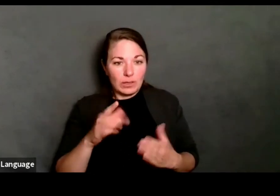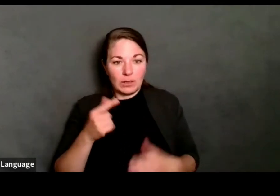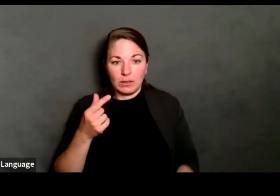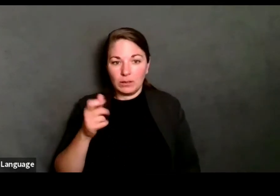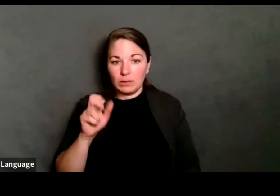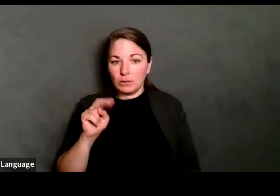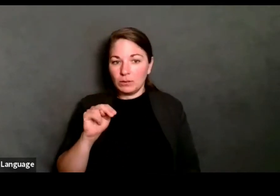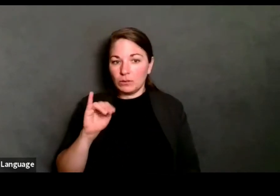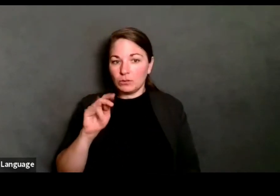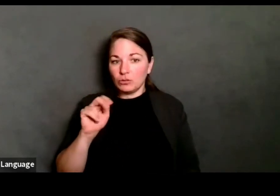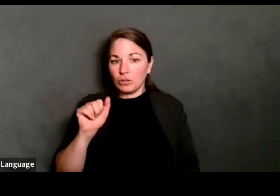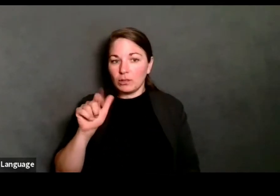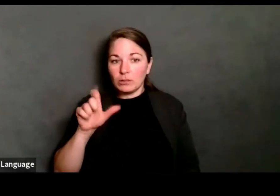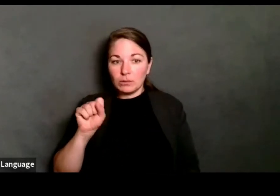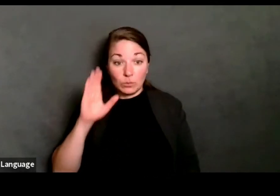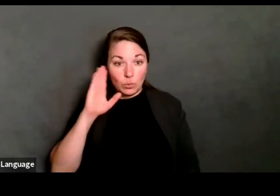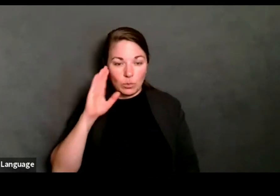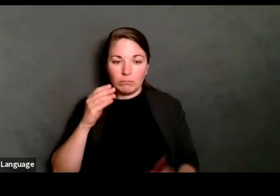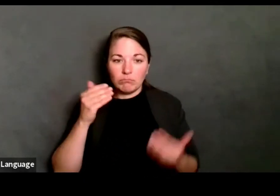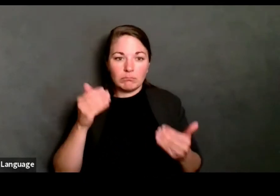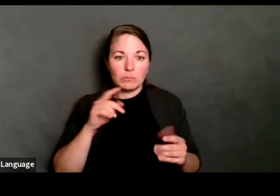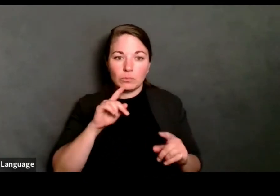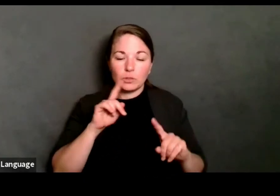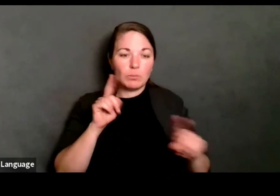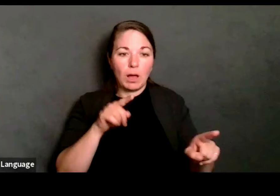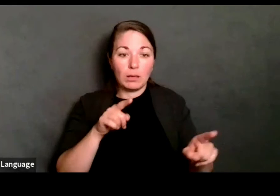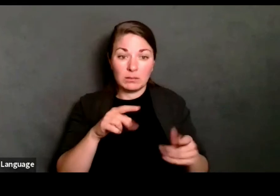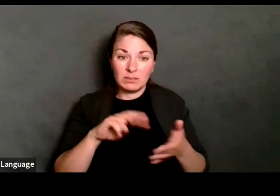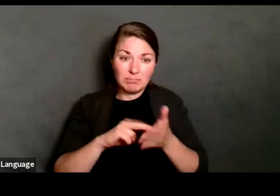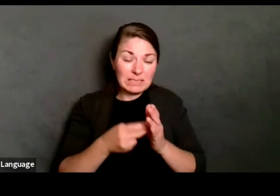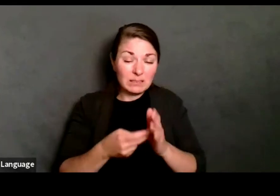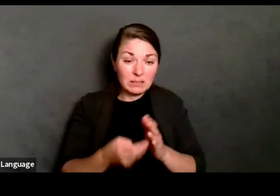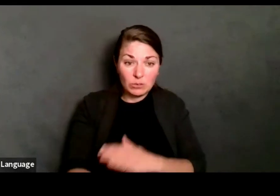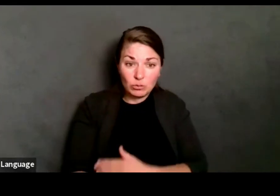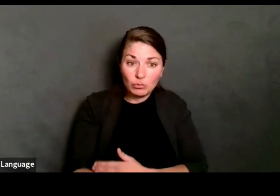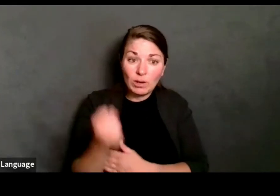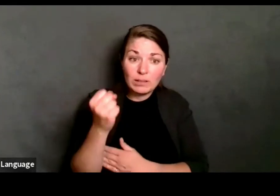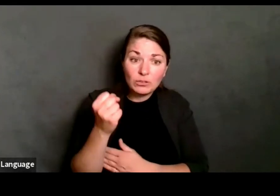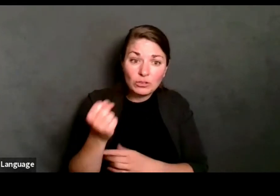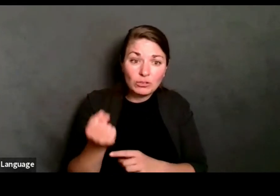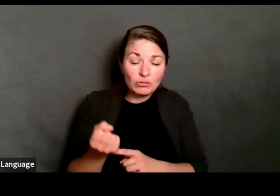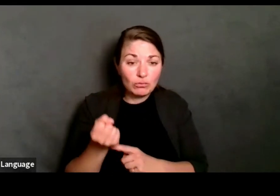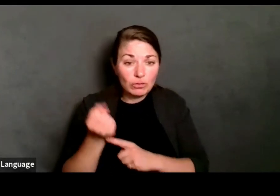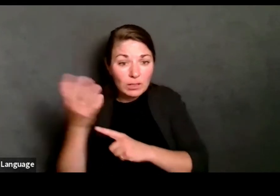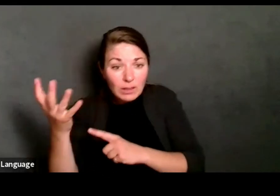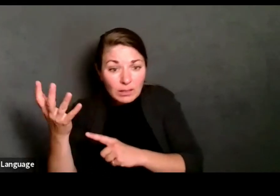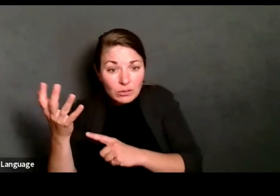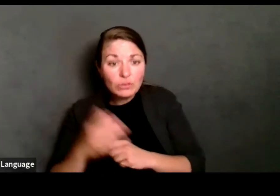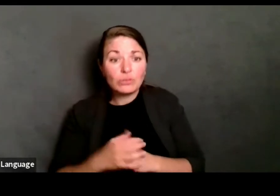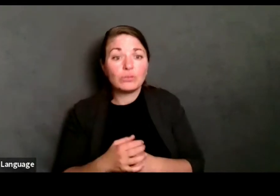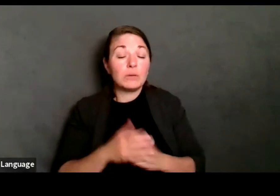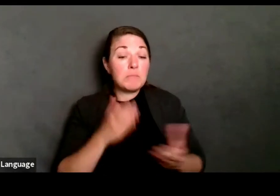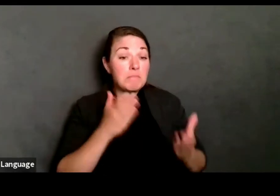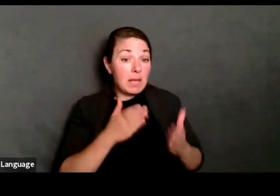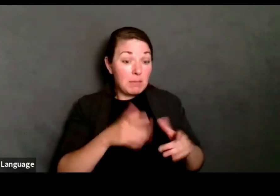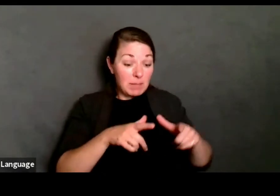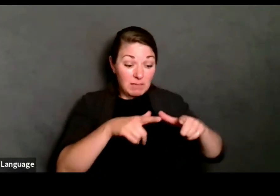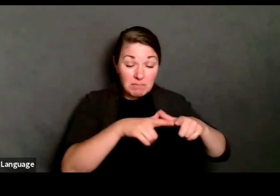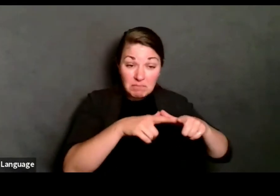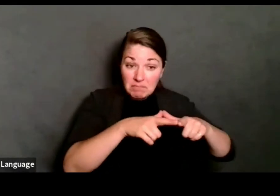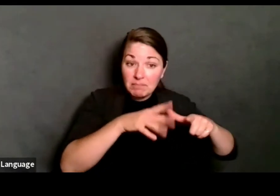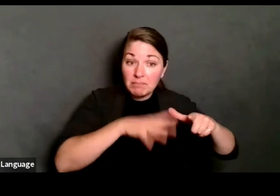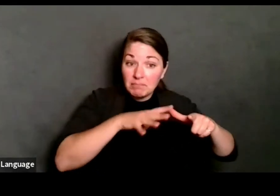assault. Survivors may have had an erection and ejaculation, or vaginal lubrication and